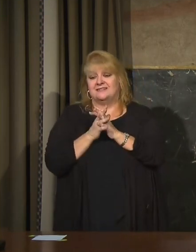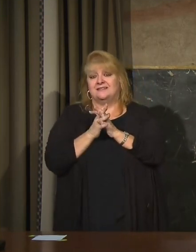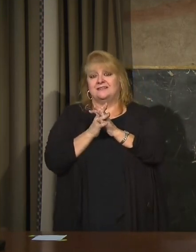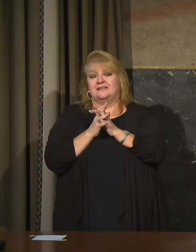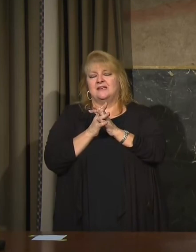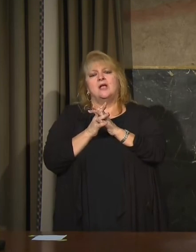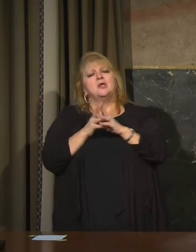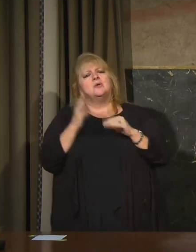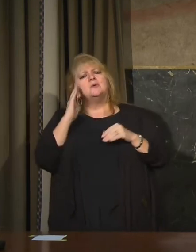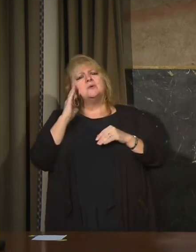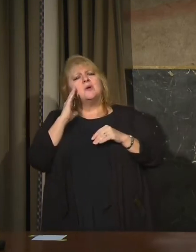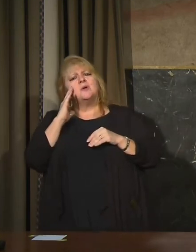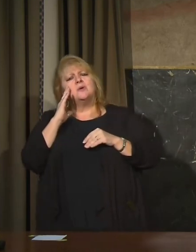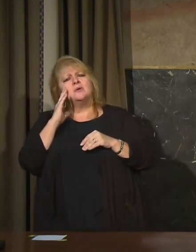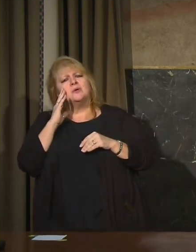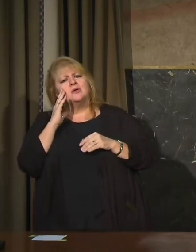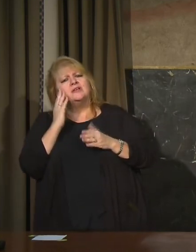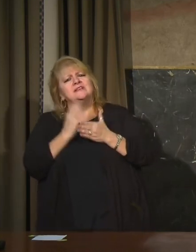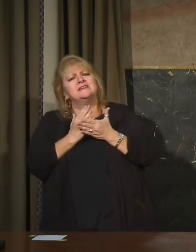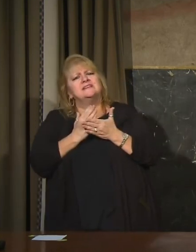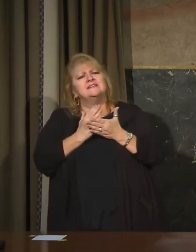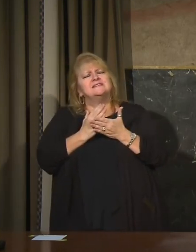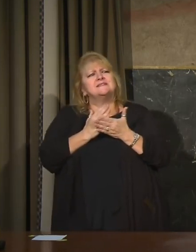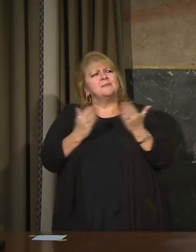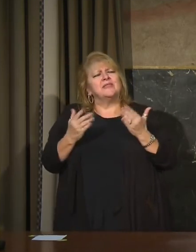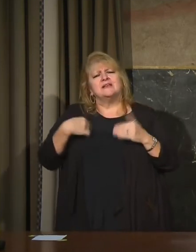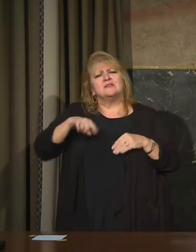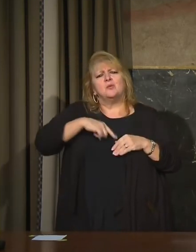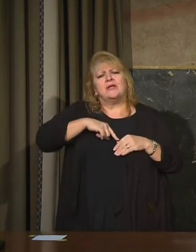haven't talked about in a while, but they didn't stop being true.